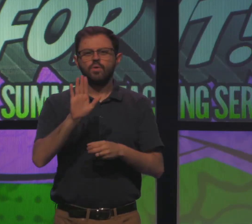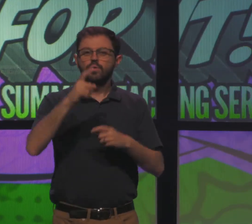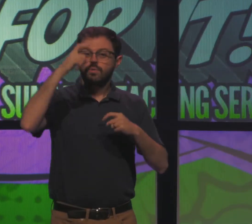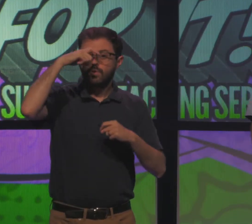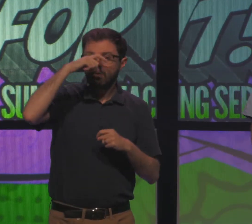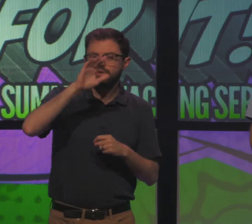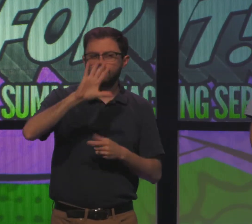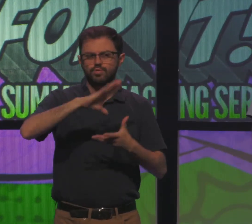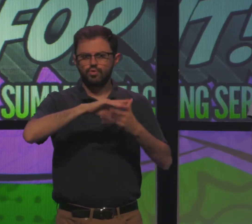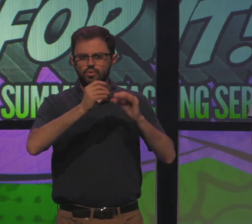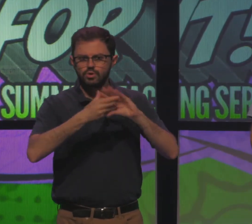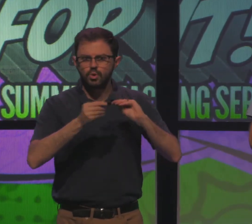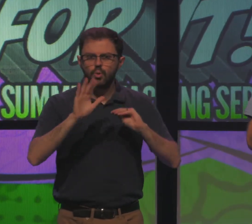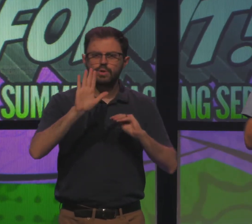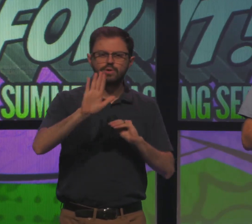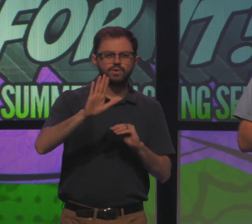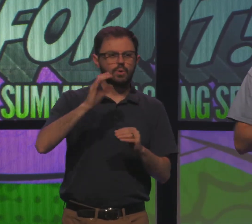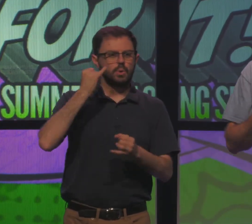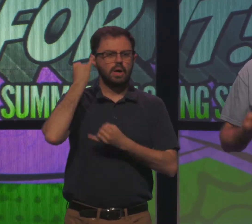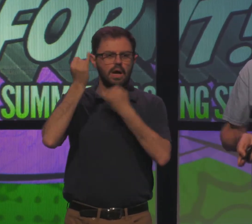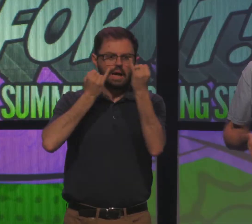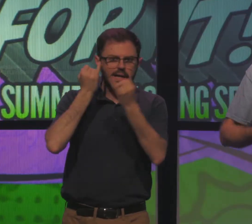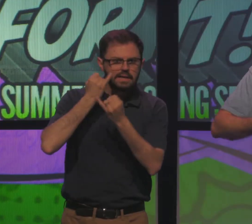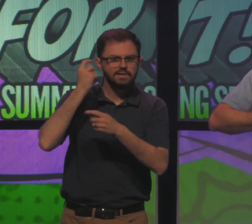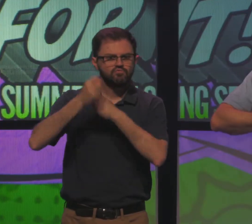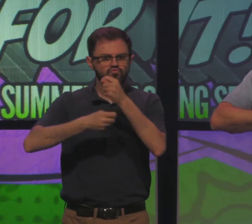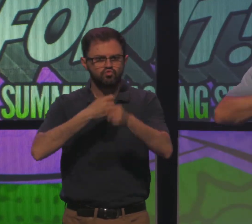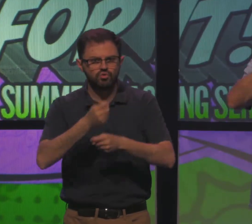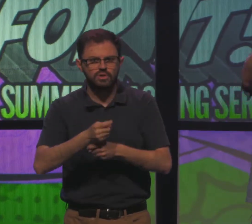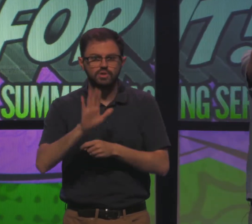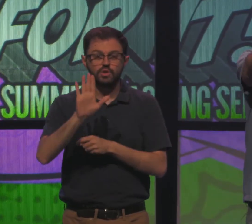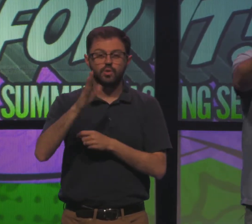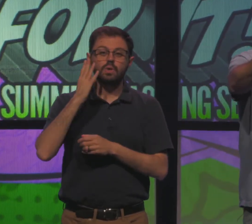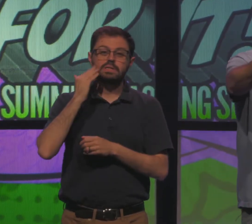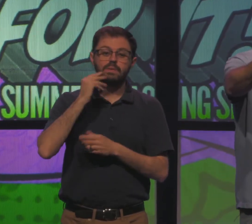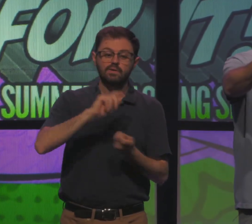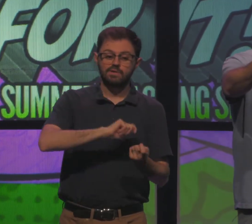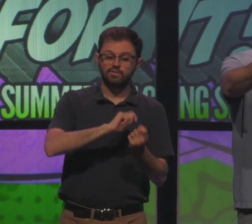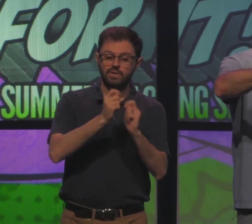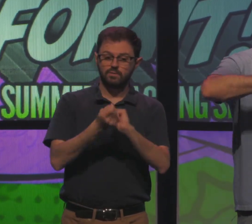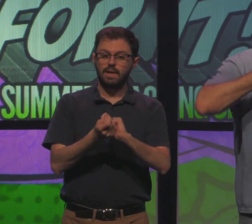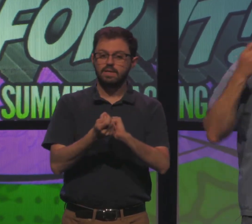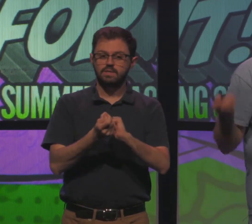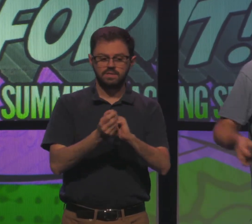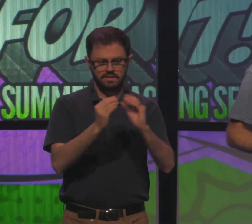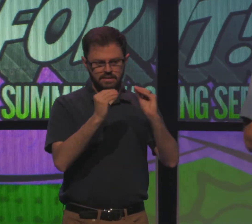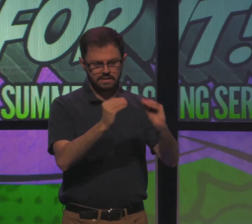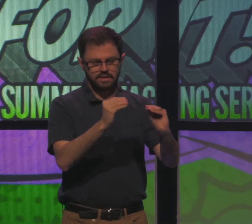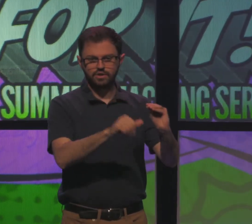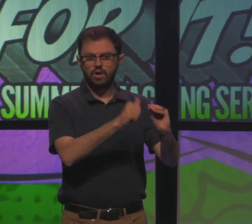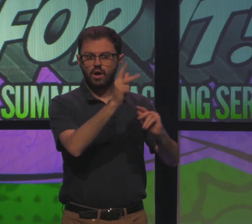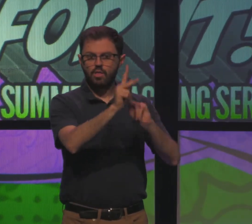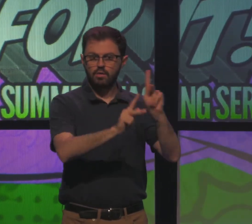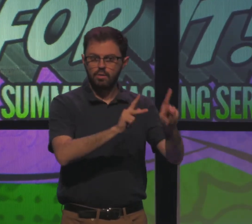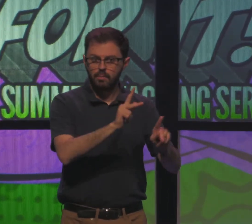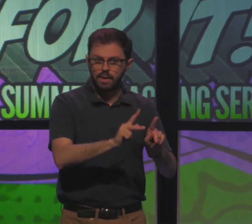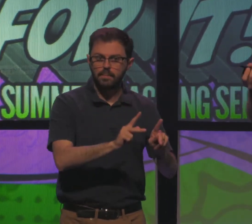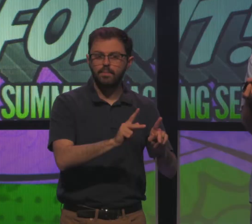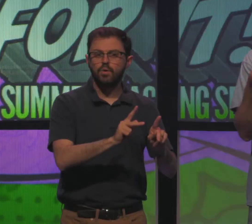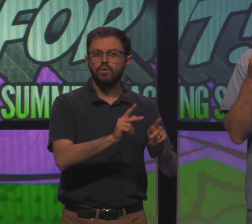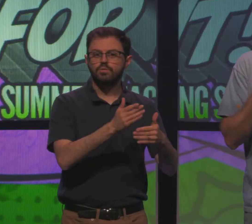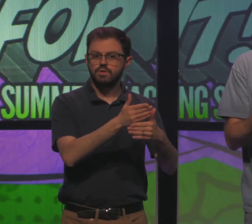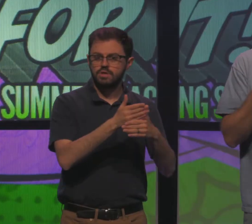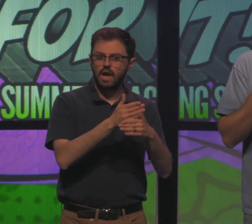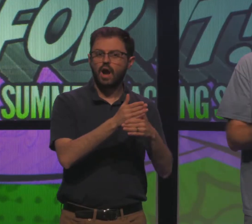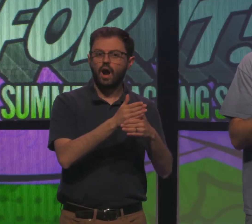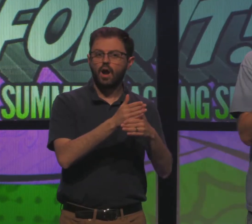and the traditions that are within it, and your transformation, and give it to others. Like, share them, but hold them lightly. Invite